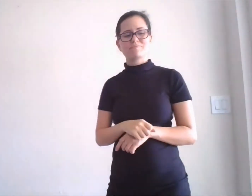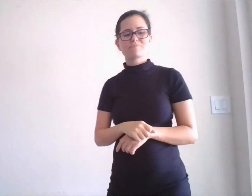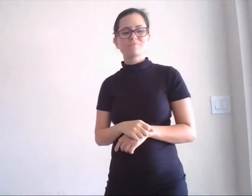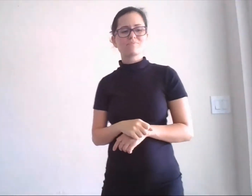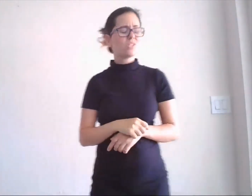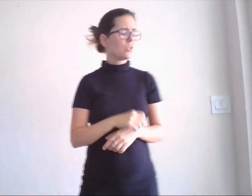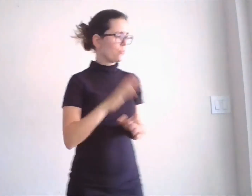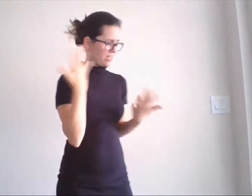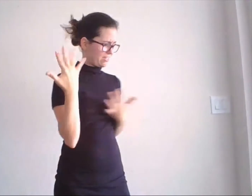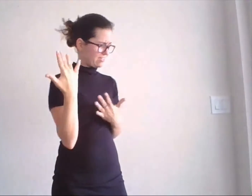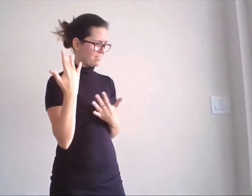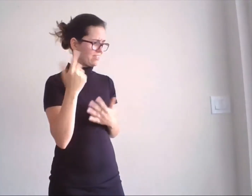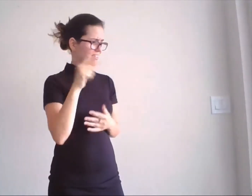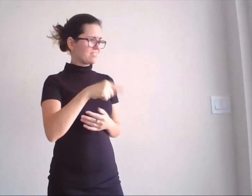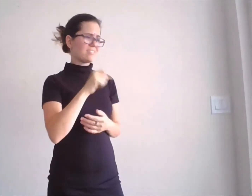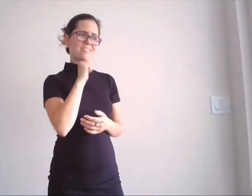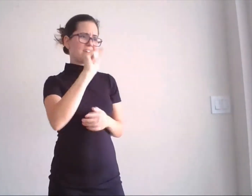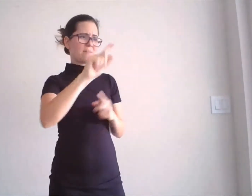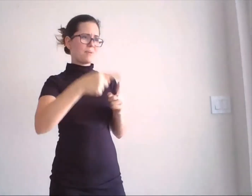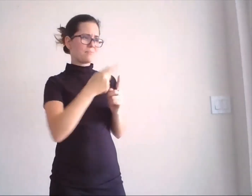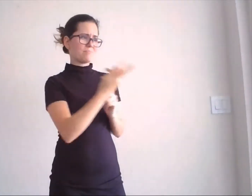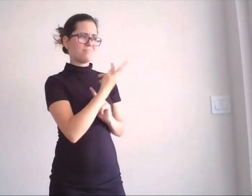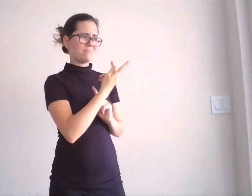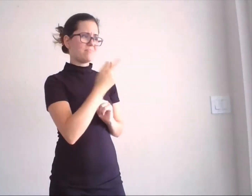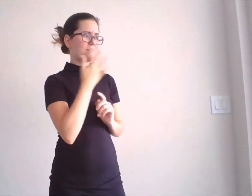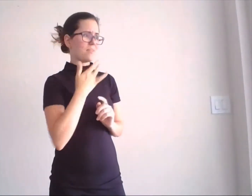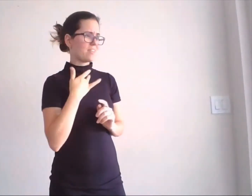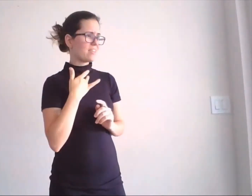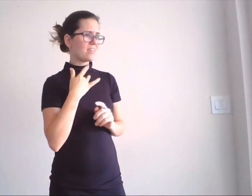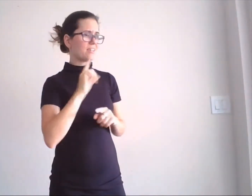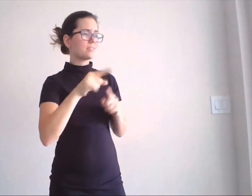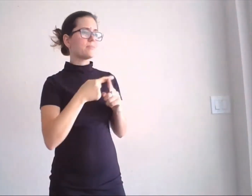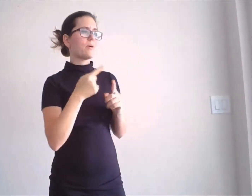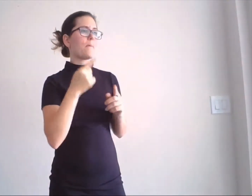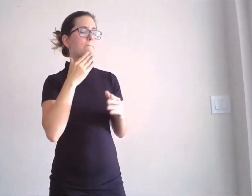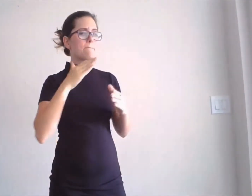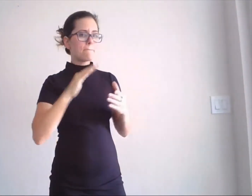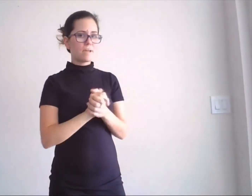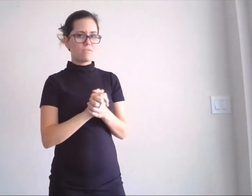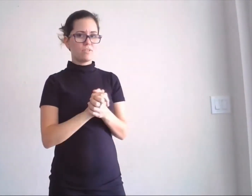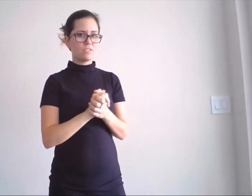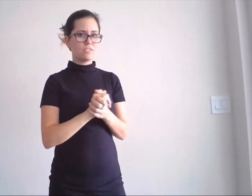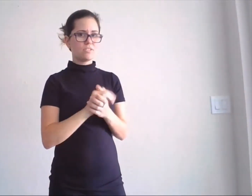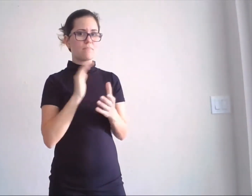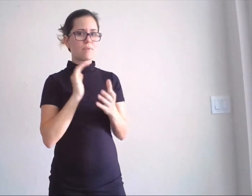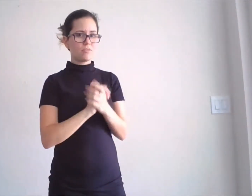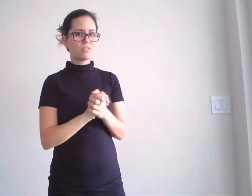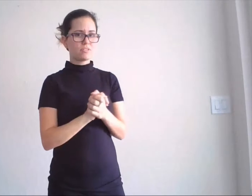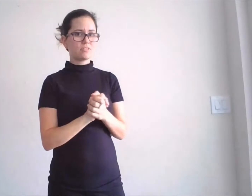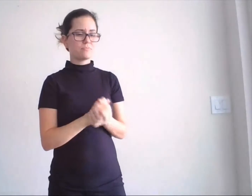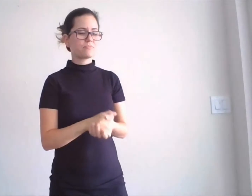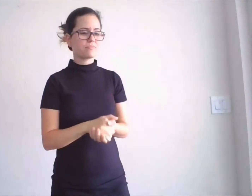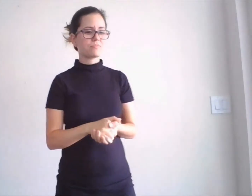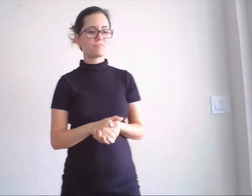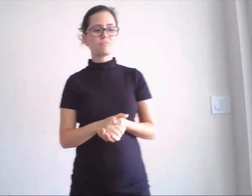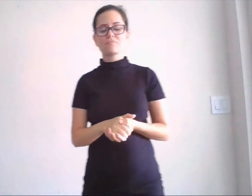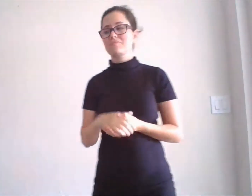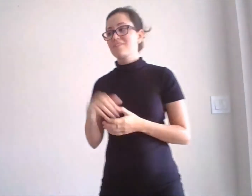our marriages. Yeah. And we're gonna expose all the secrets. Yeah. I'm not